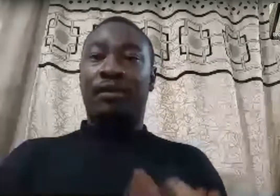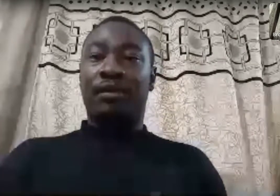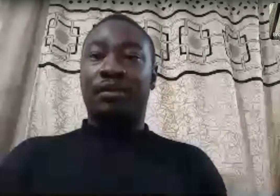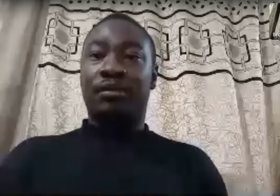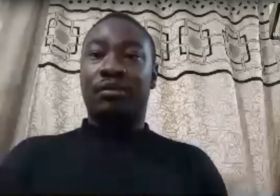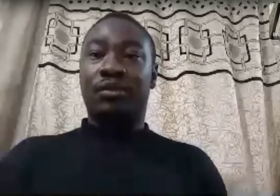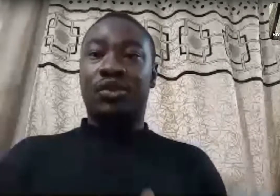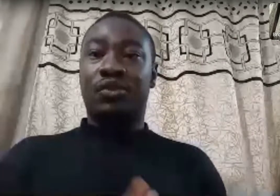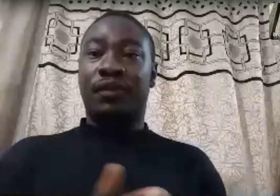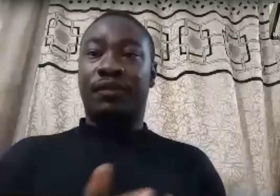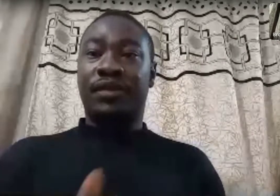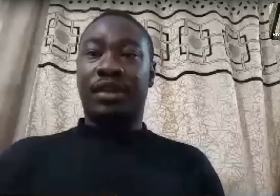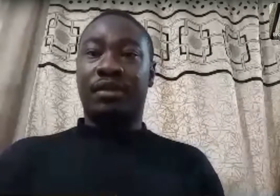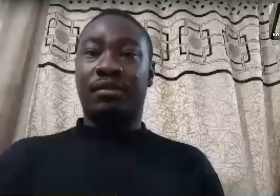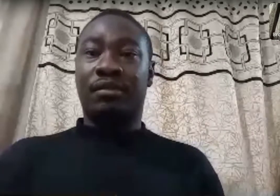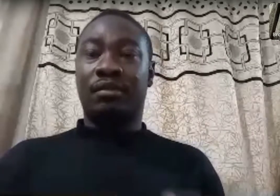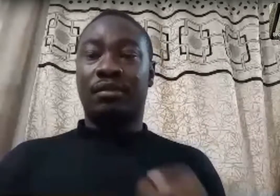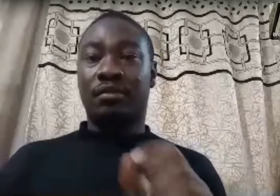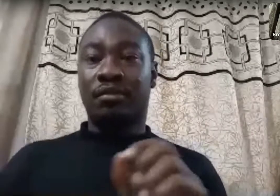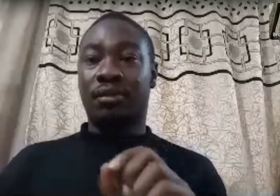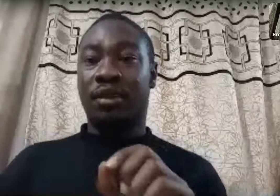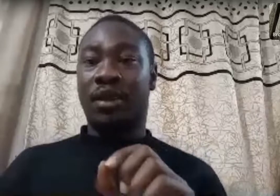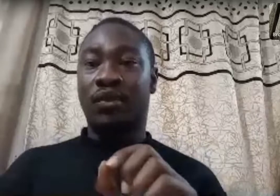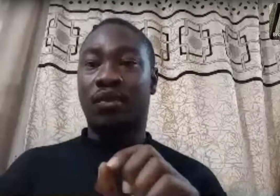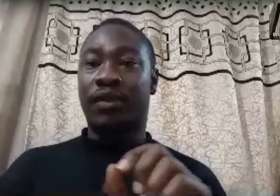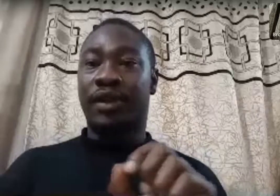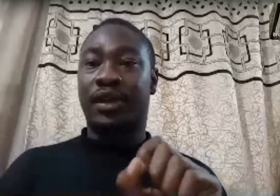15, let's go over it again. 11,